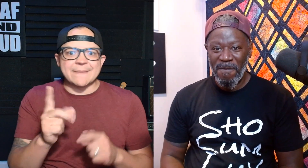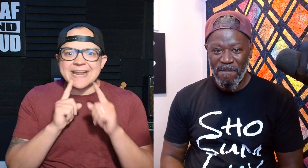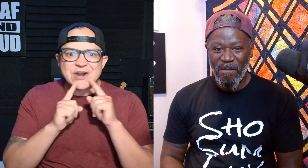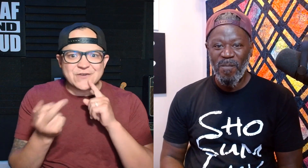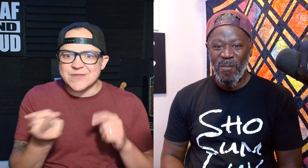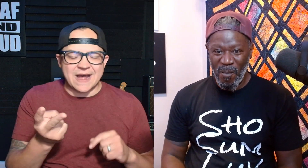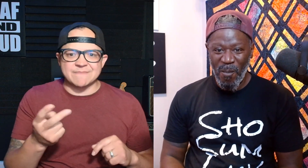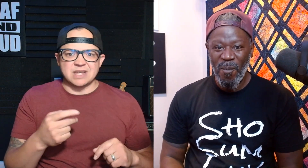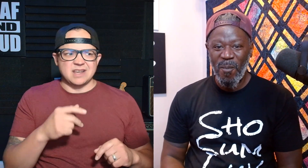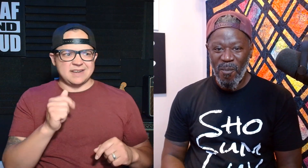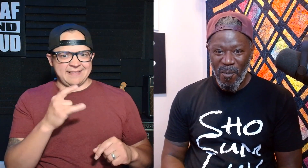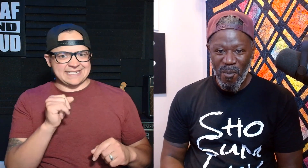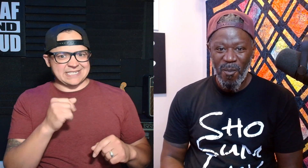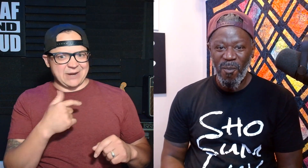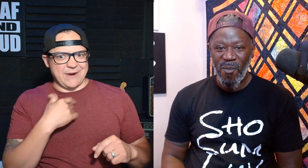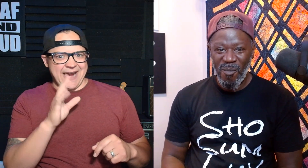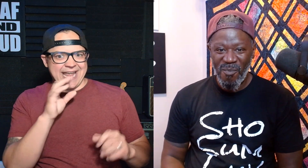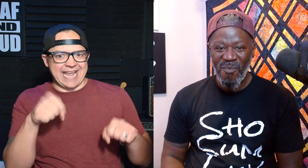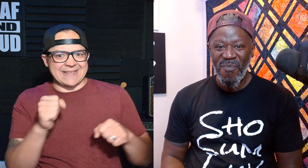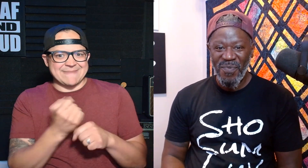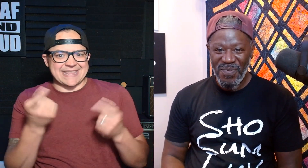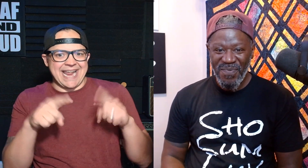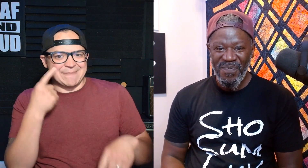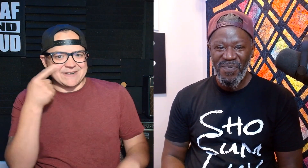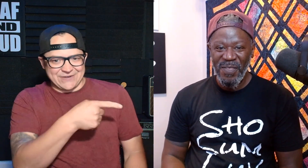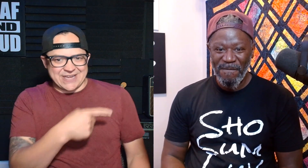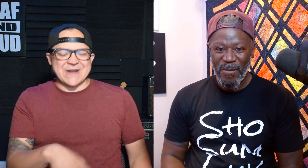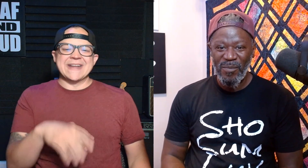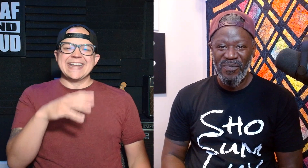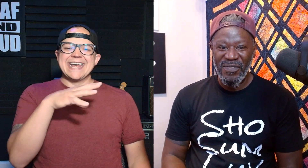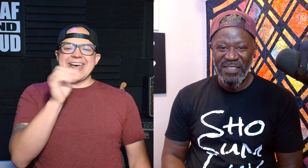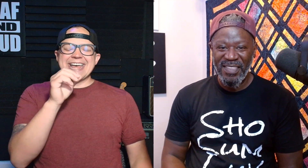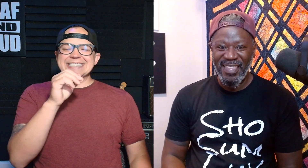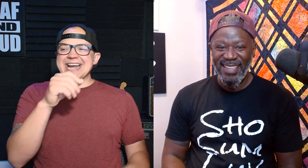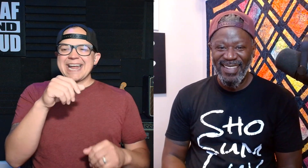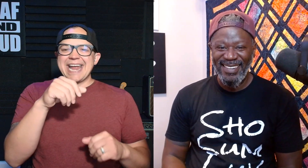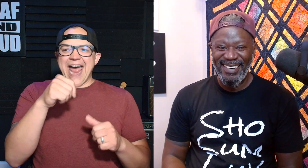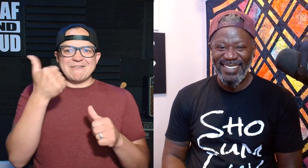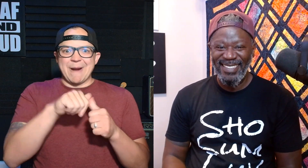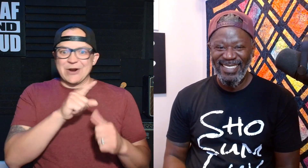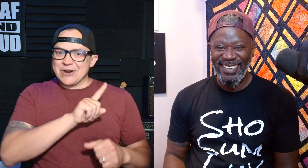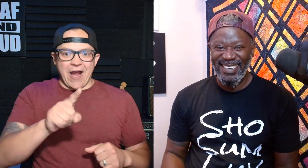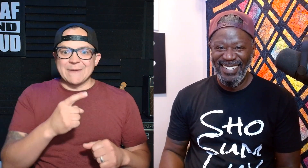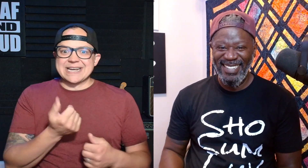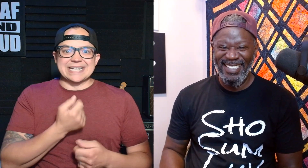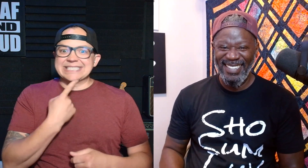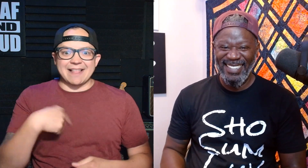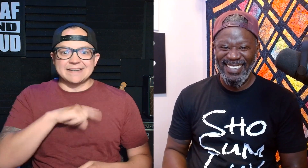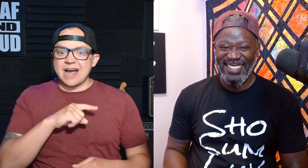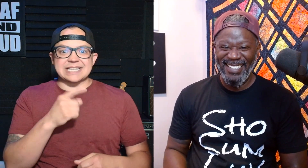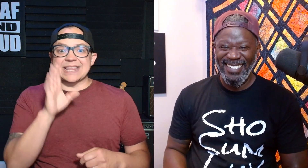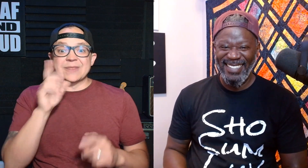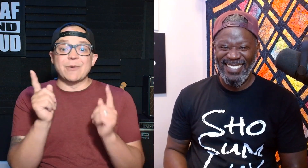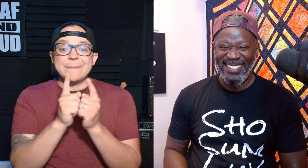meet them and interview them. Mm-hmm. And Alexis was like, well, I can make that happen for you. And I remember her coming and